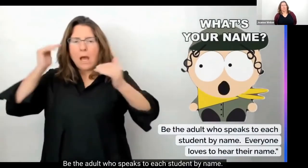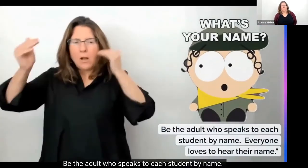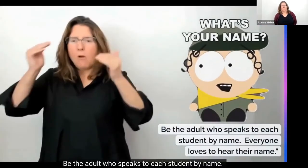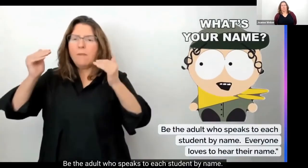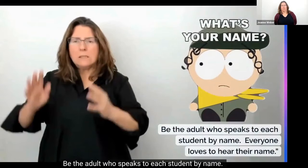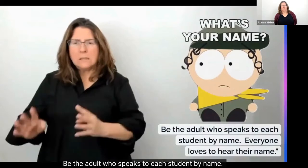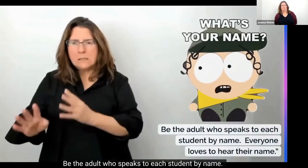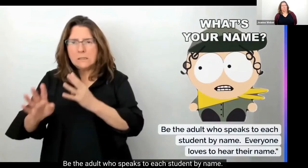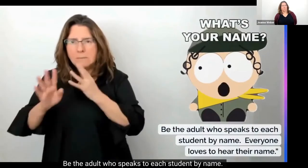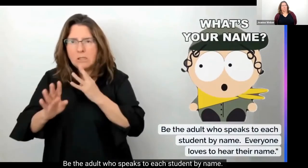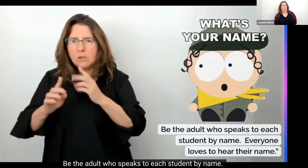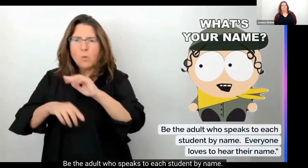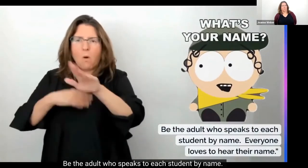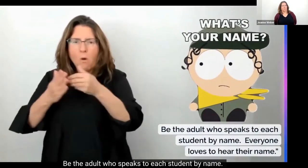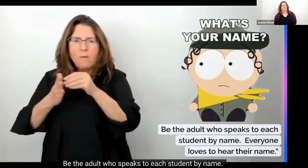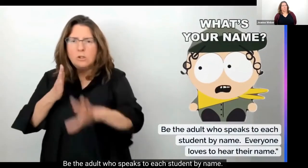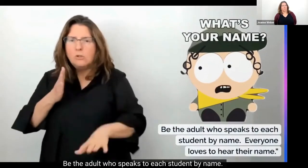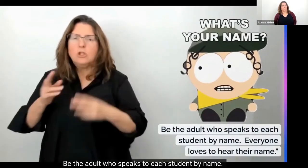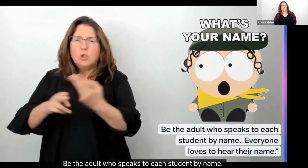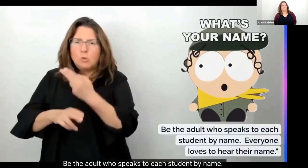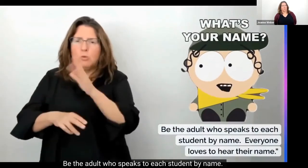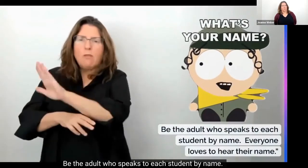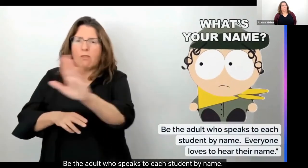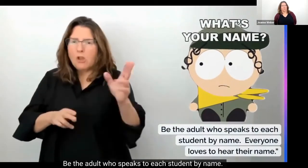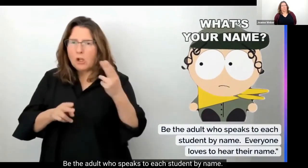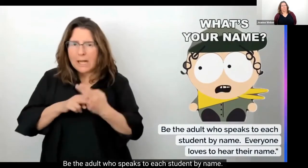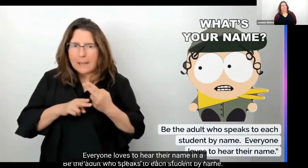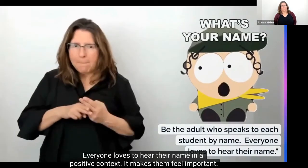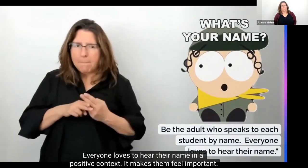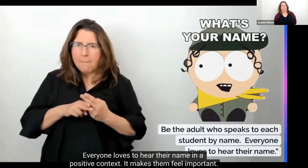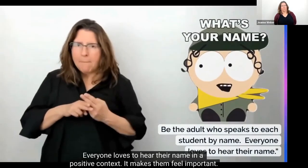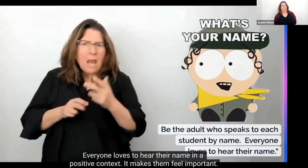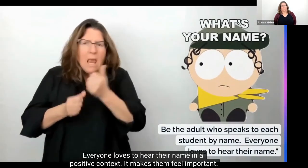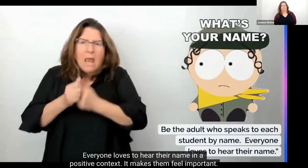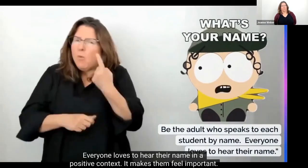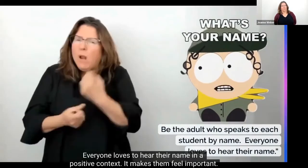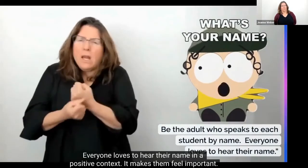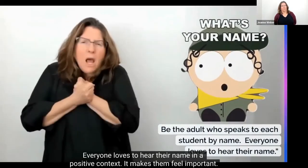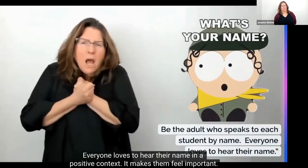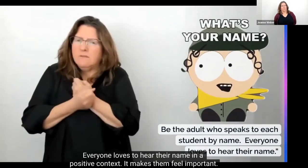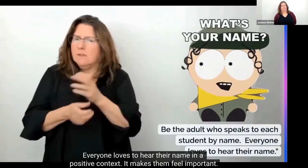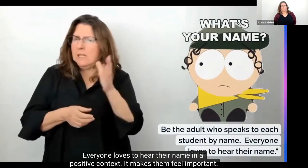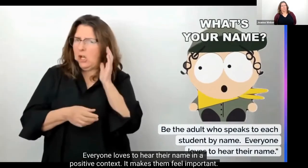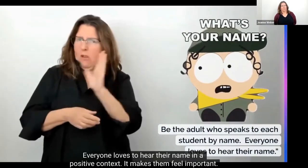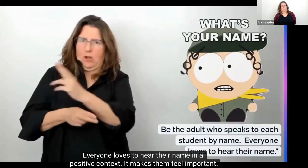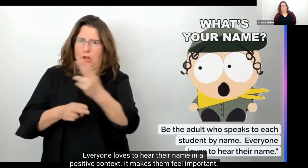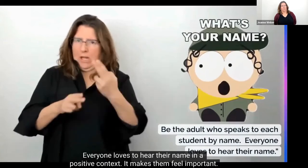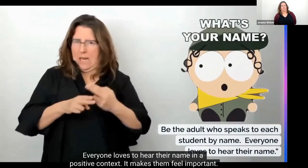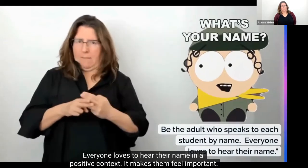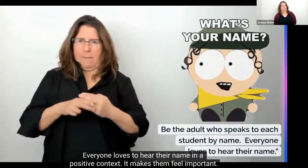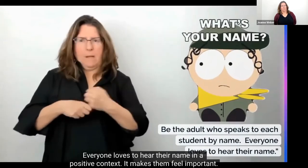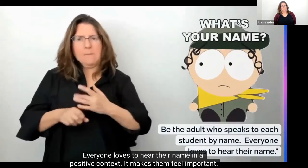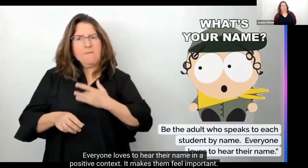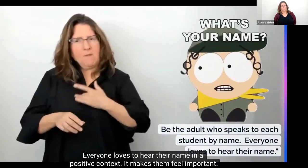Be the adult who speaks to each student by name. Everyone loves to hear their name in a positive